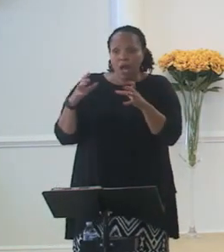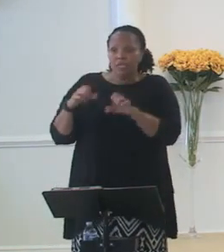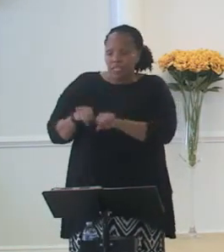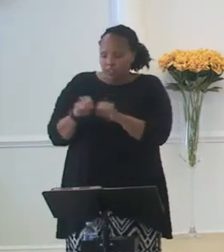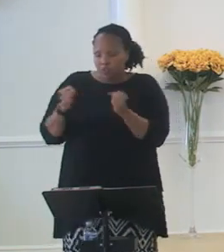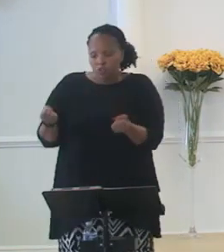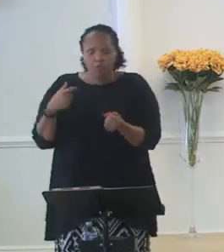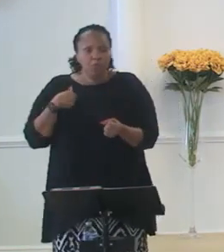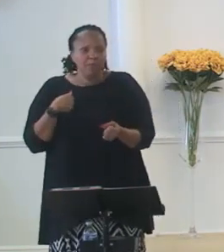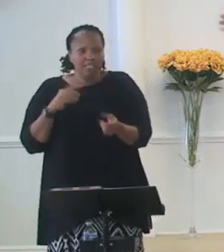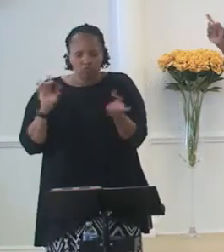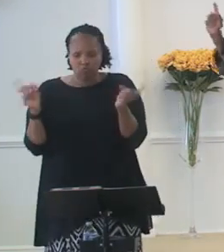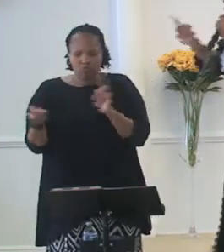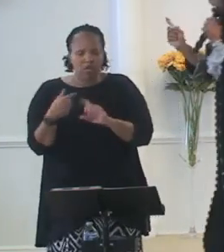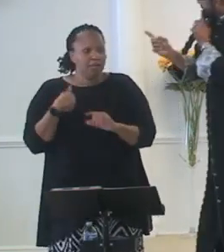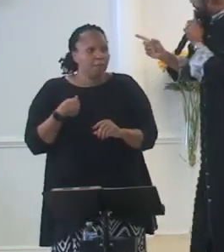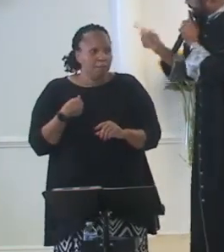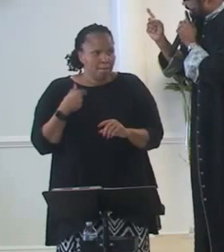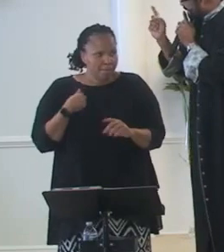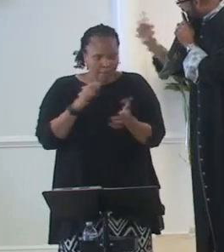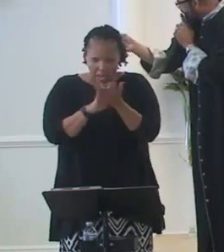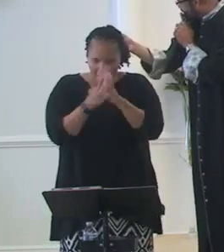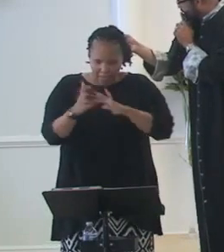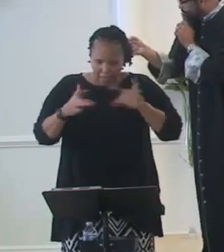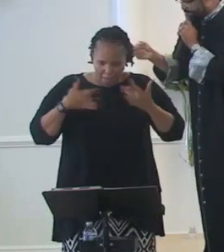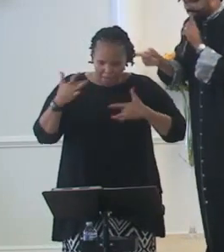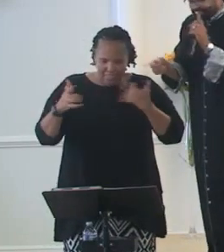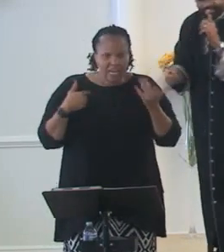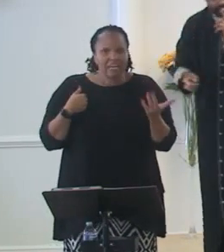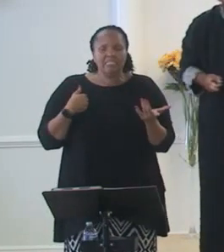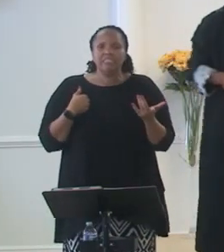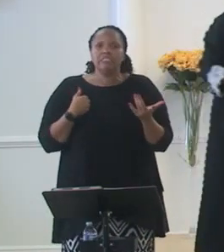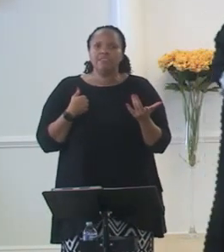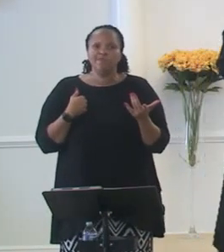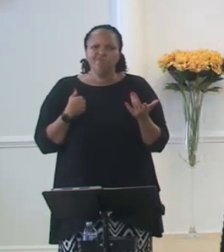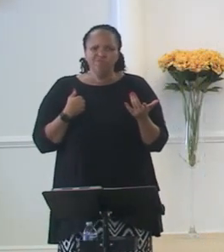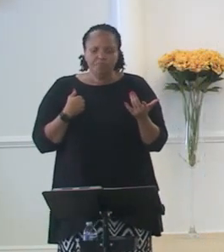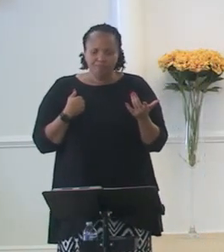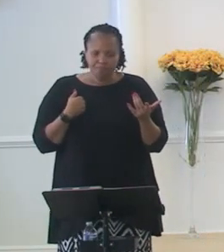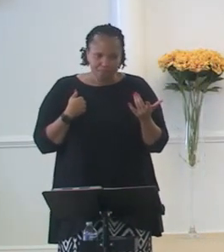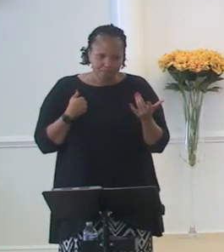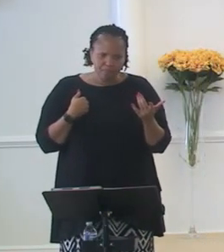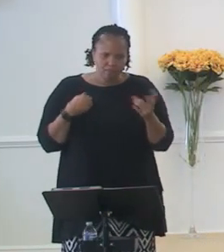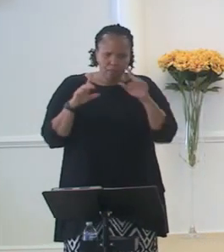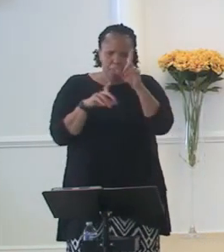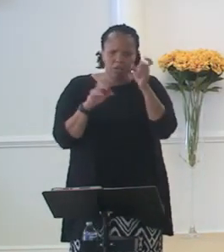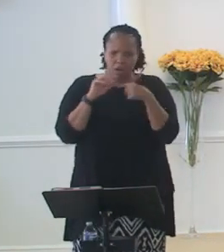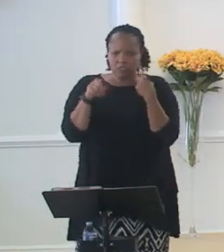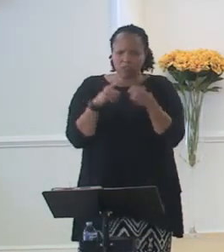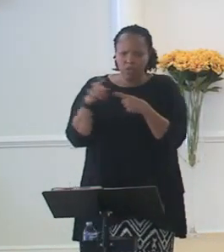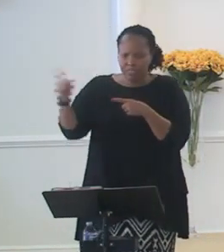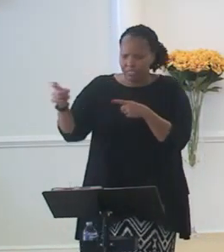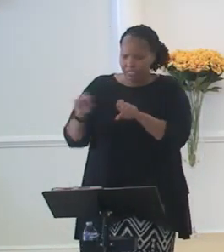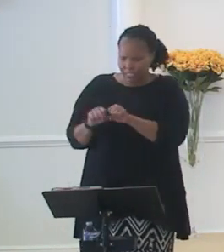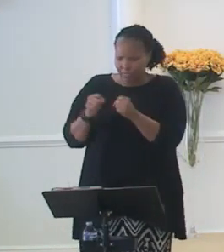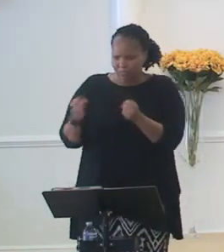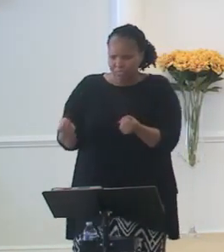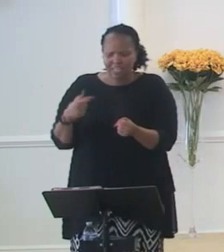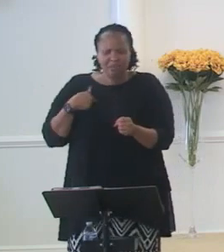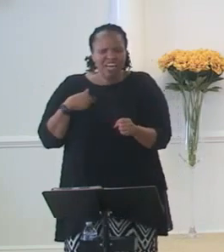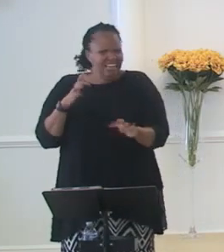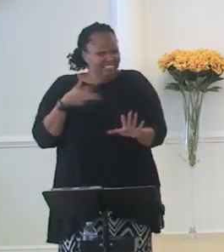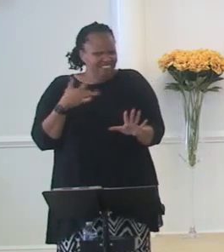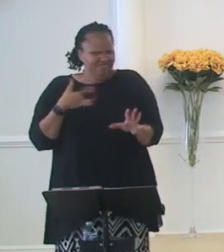now, I get excited. I get anxious because in the brokenness, there's drama.